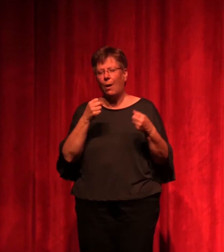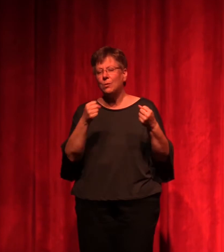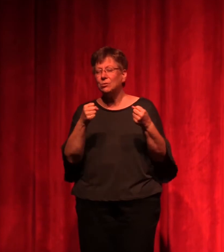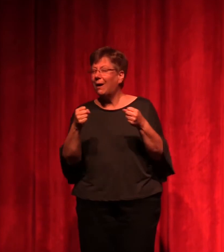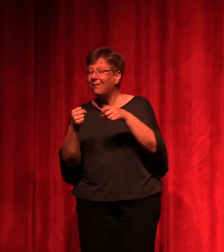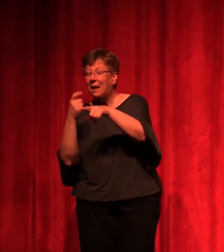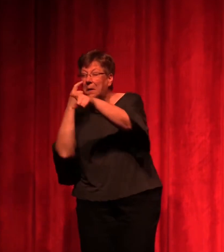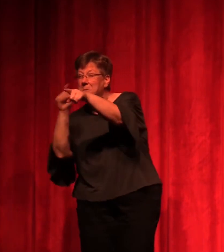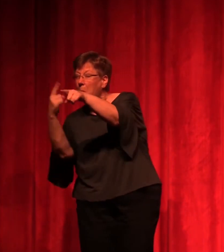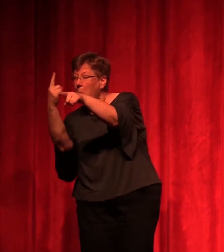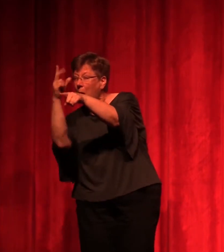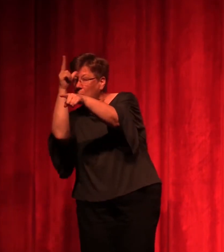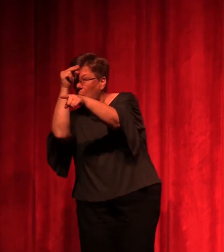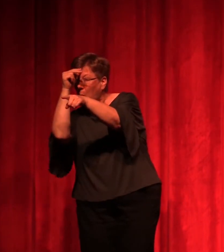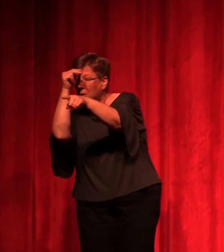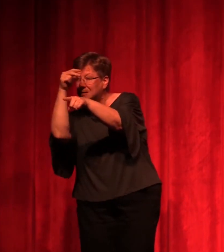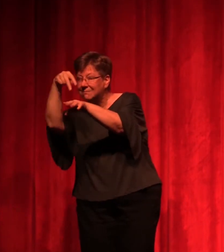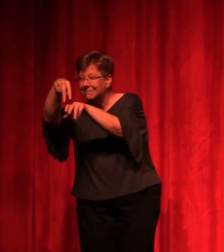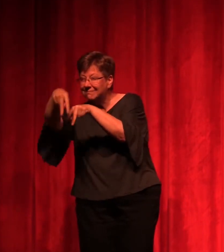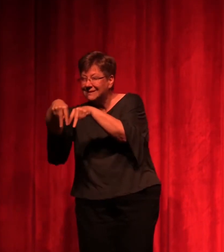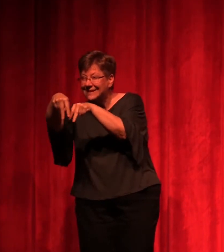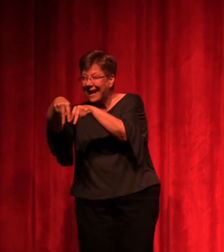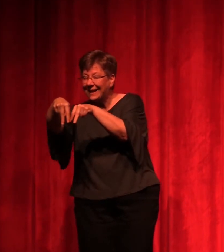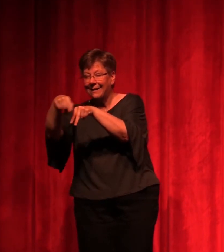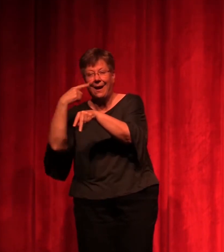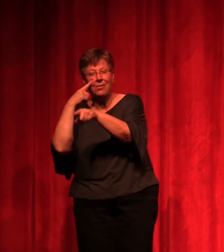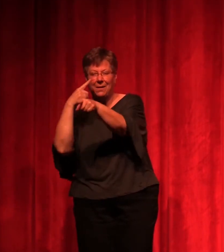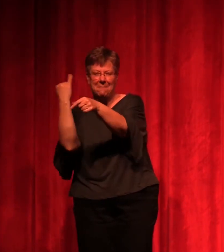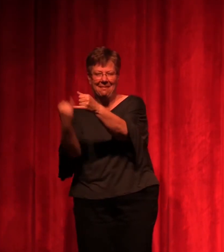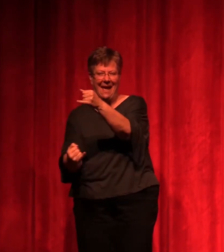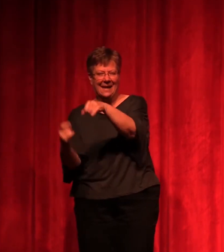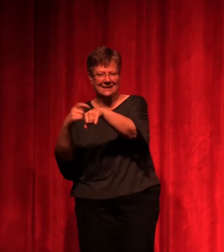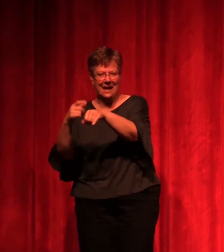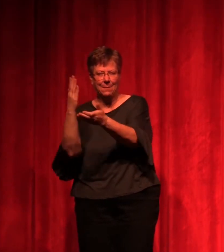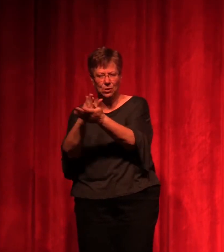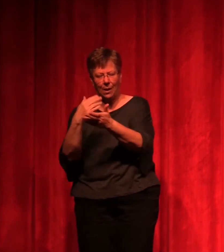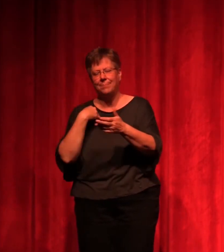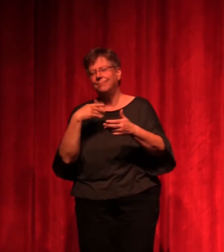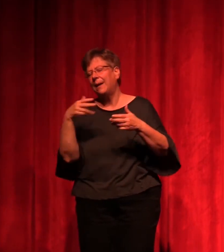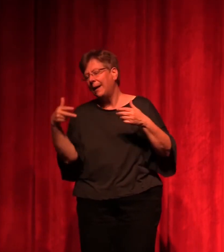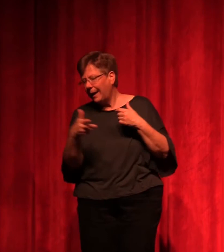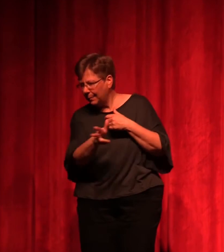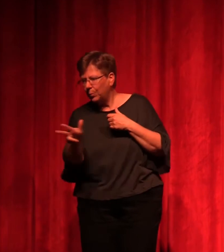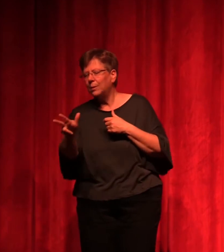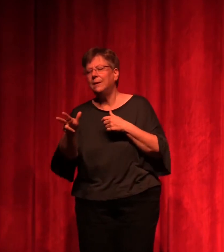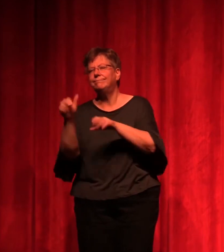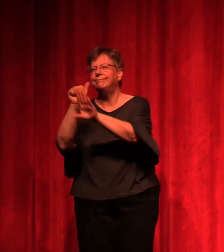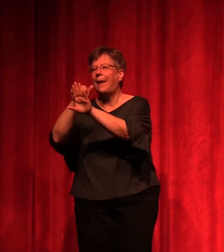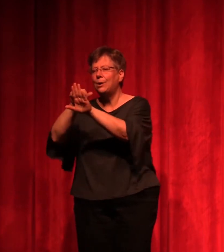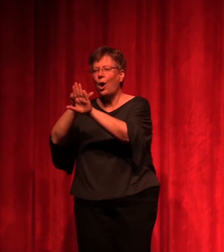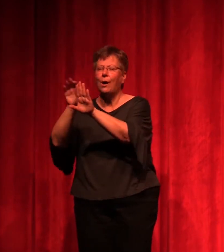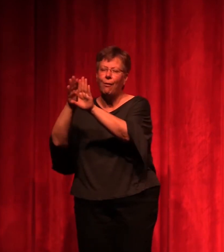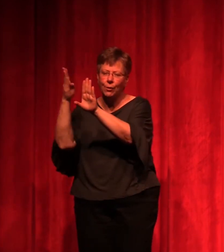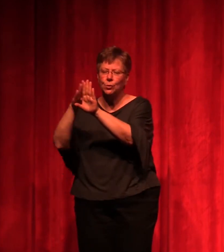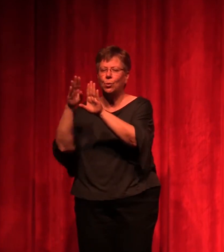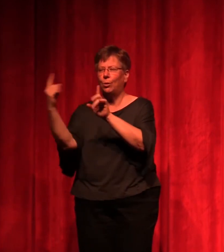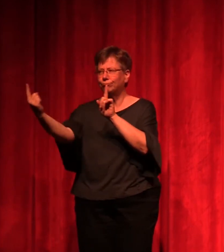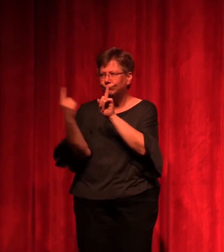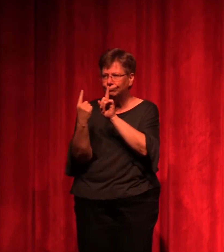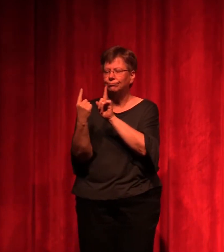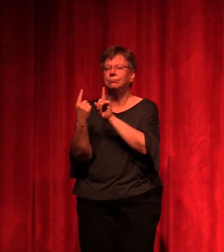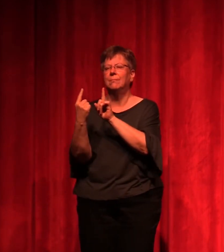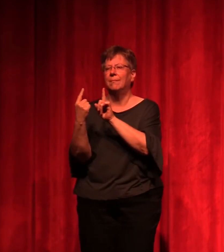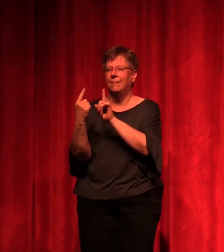single horse out in the field. I thought, this is probably my last stop for the day. So I pull into the driveway and knock on the door. I start going through the speech.